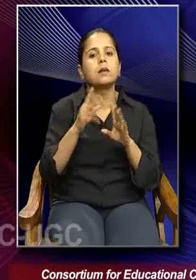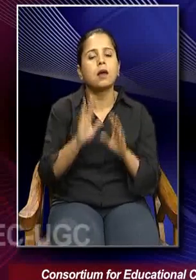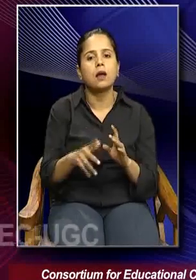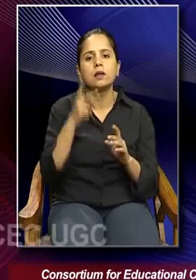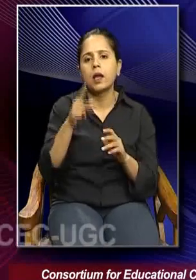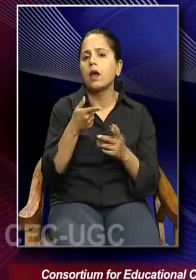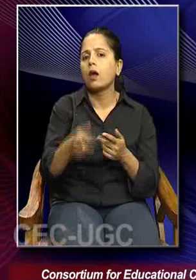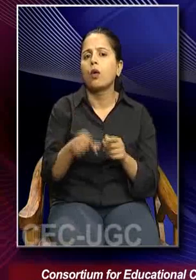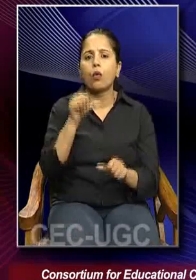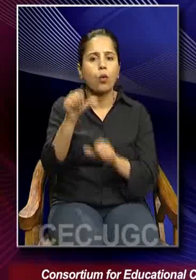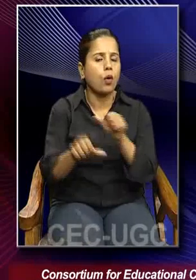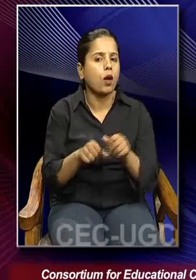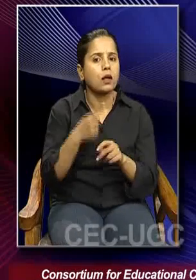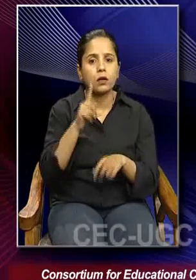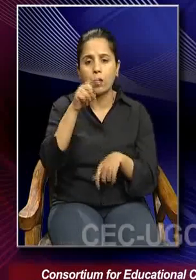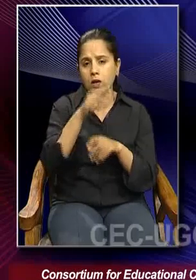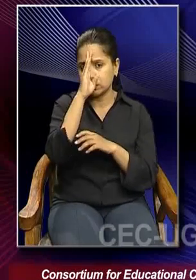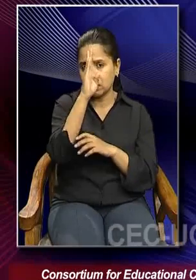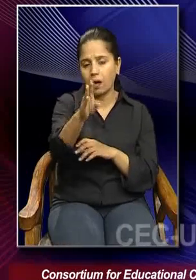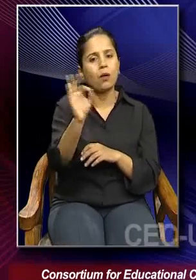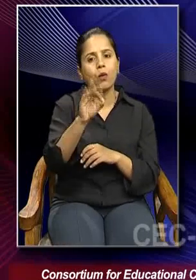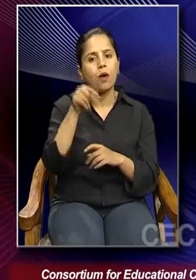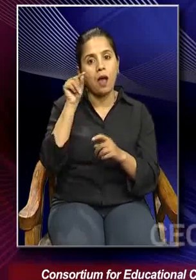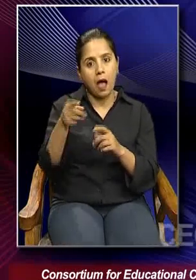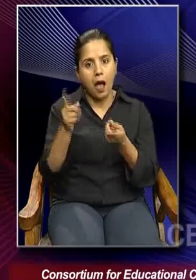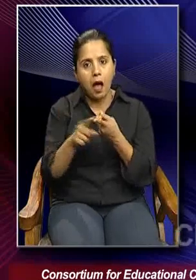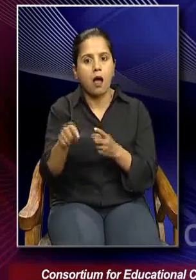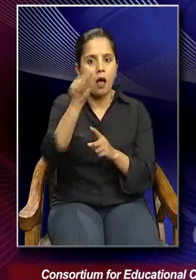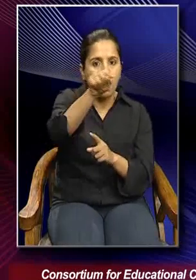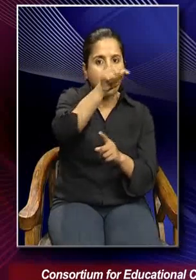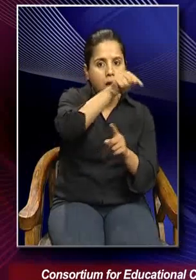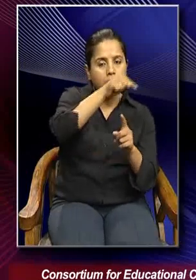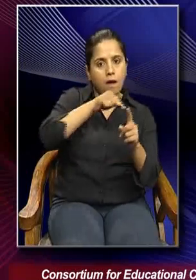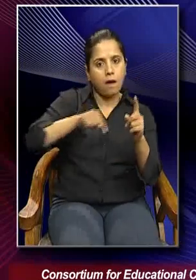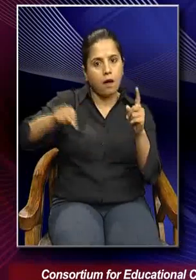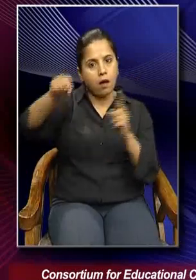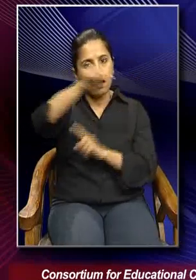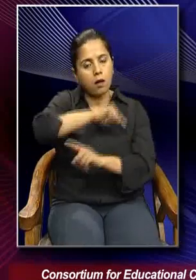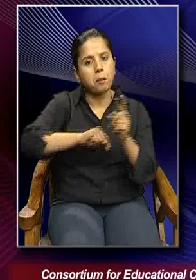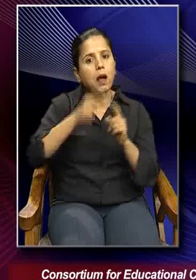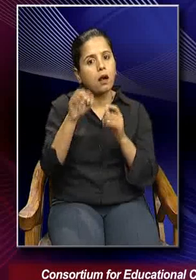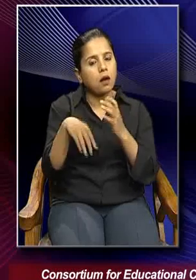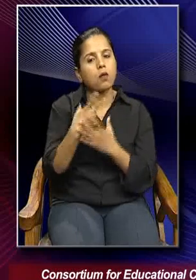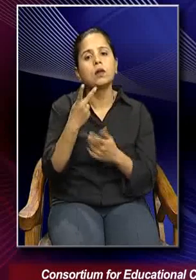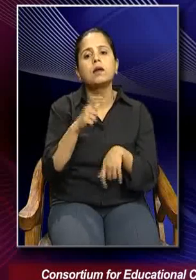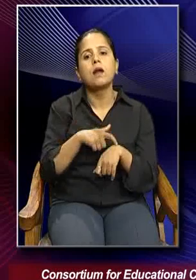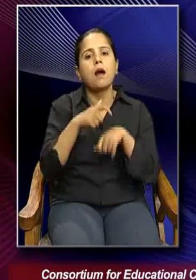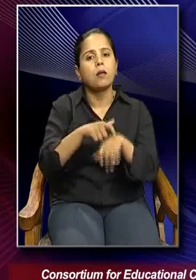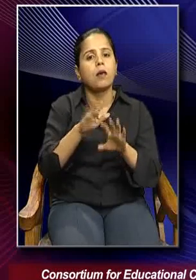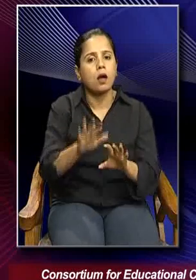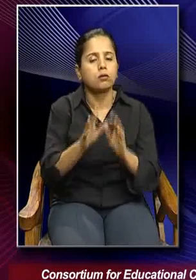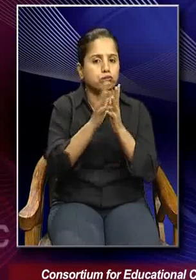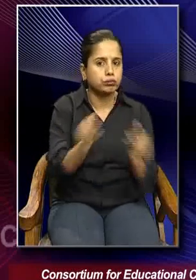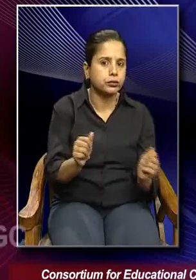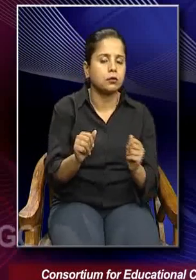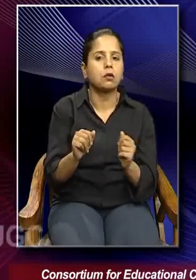continuous process in one direction, but alternating periods of evolution and dissolution which